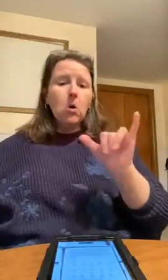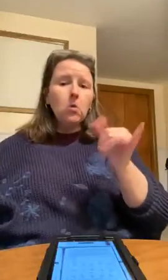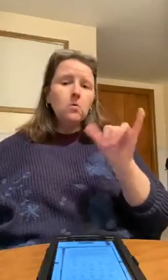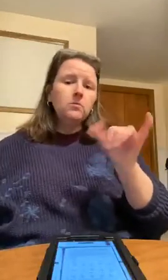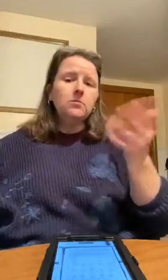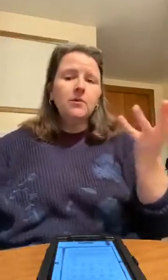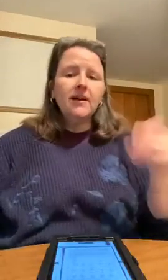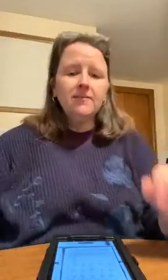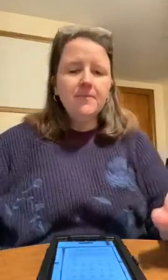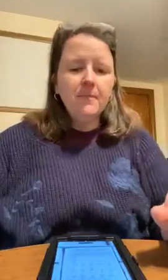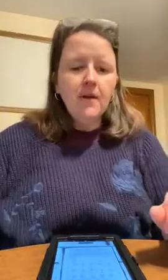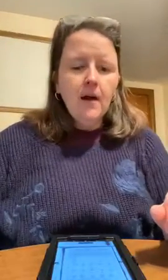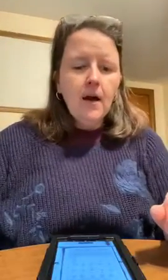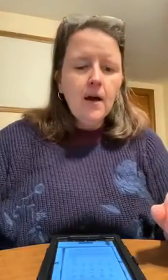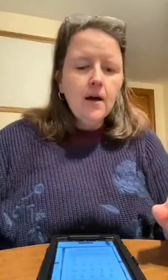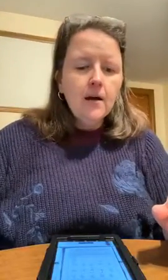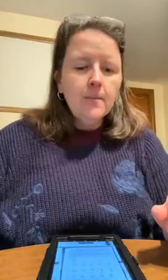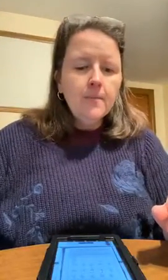yellow, okay.